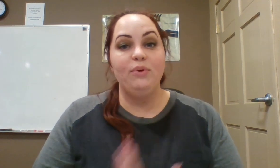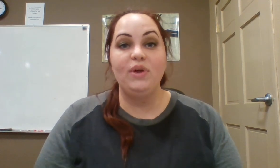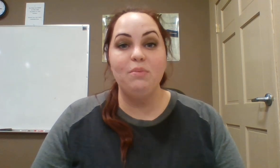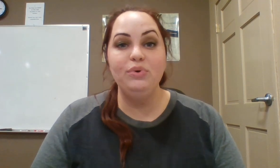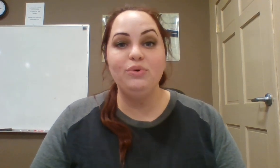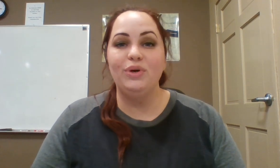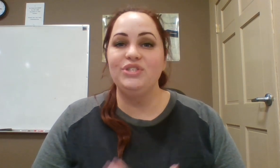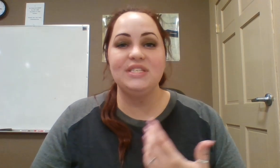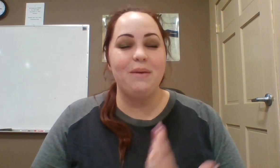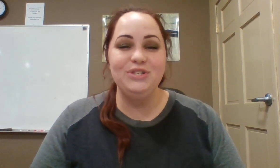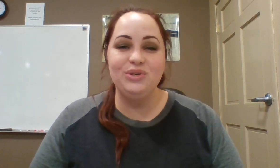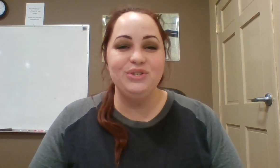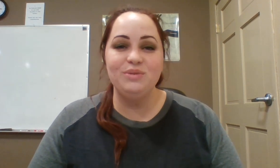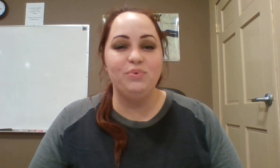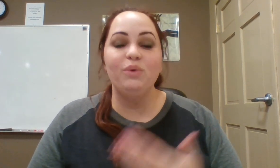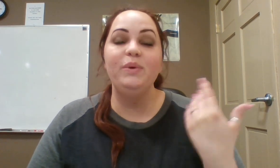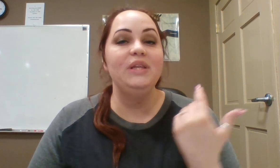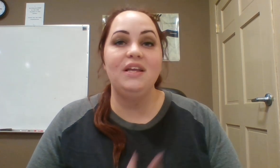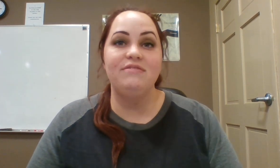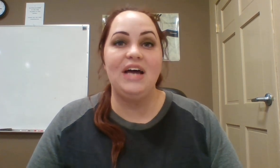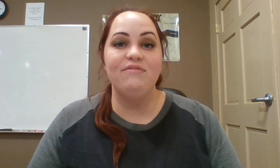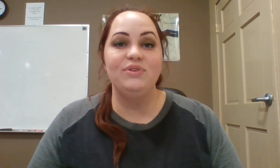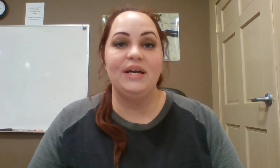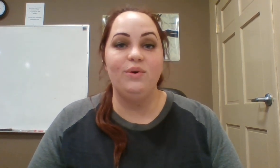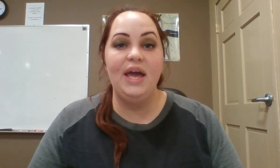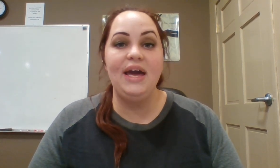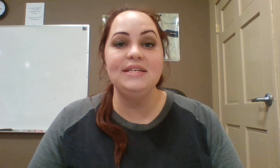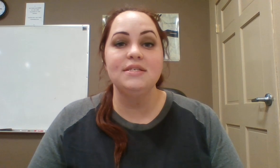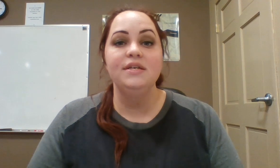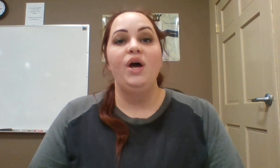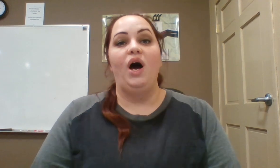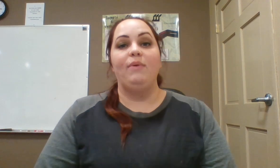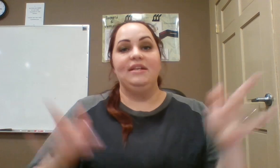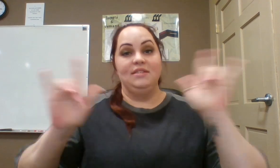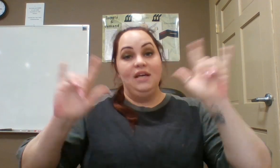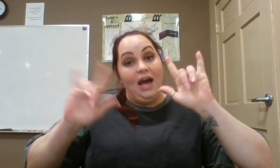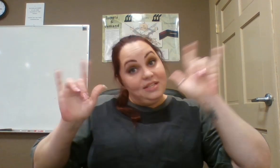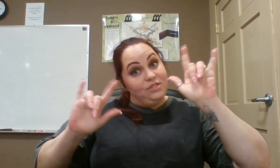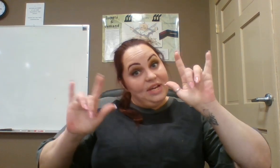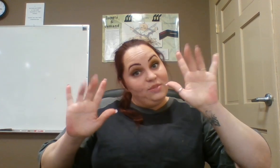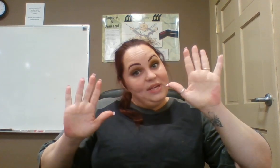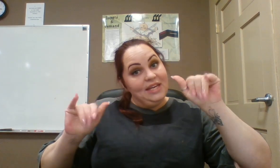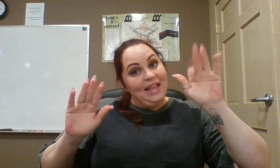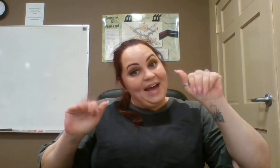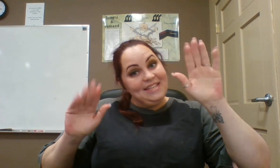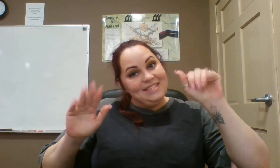run the booth or just come and show your support, we would love to have you there, okay, guys? All right. See you next week in class.